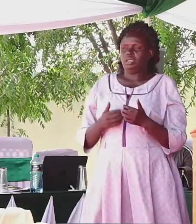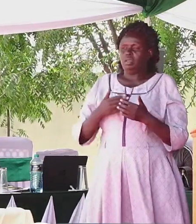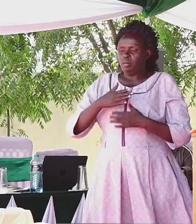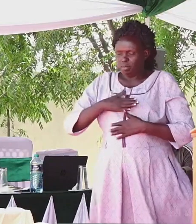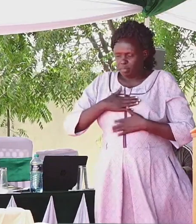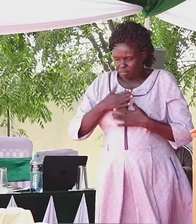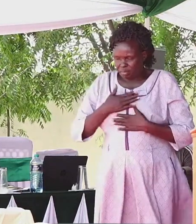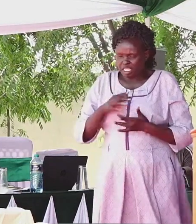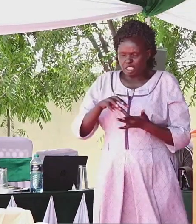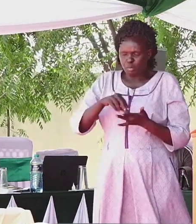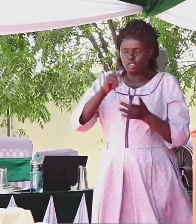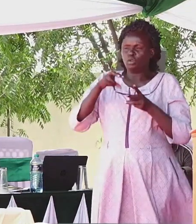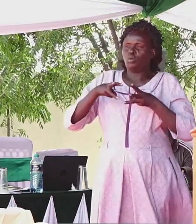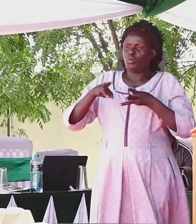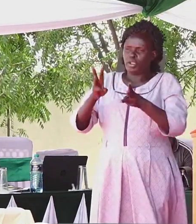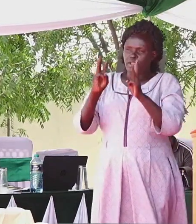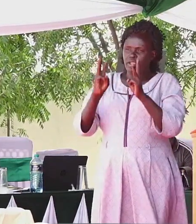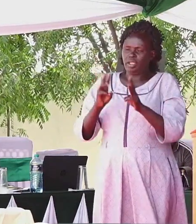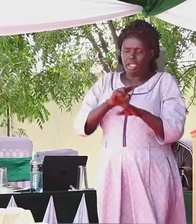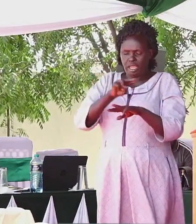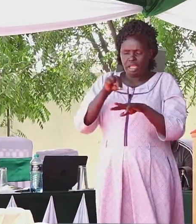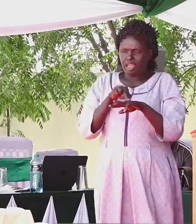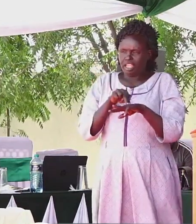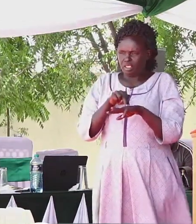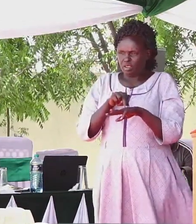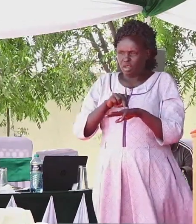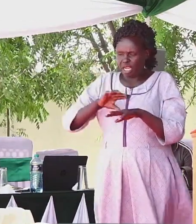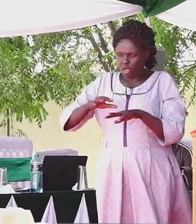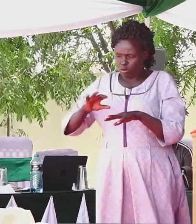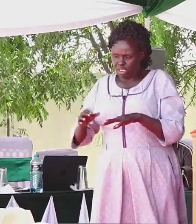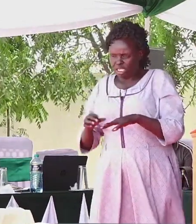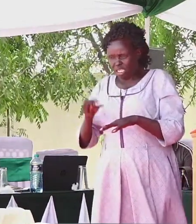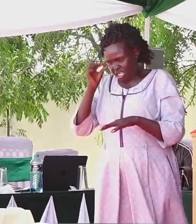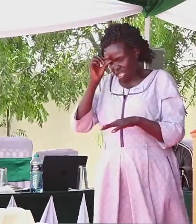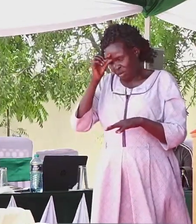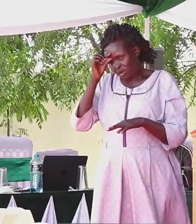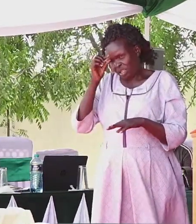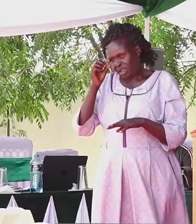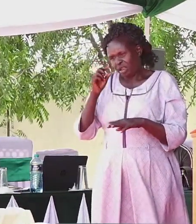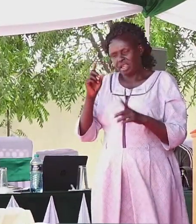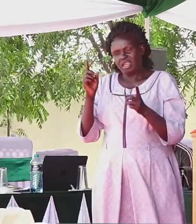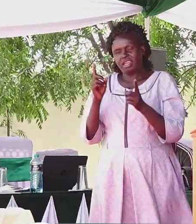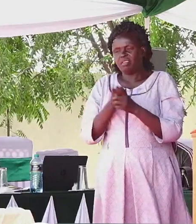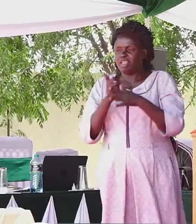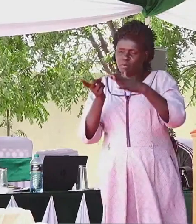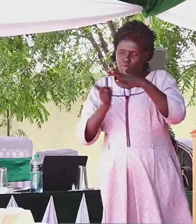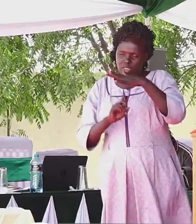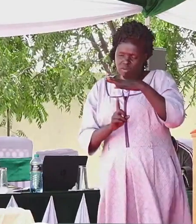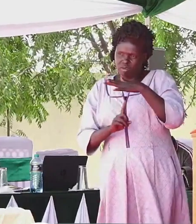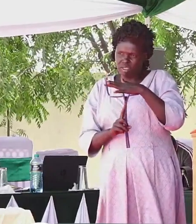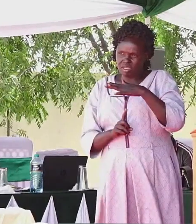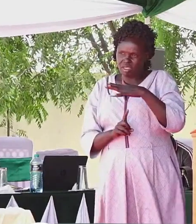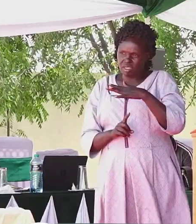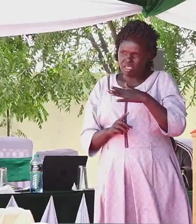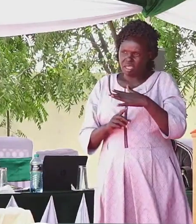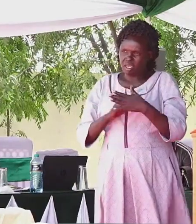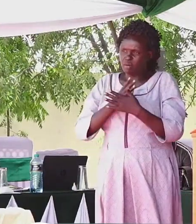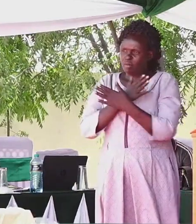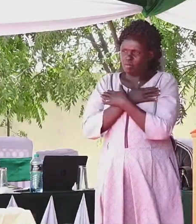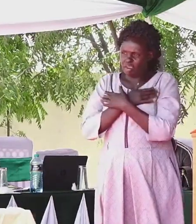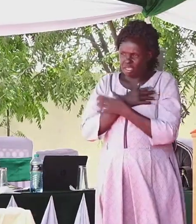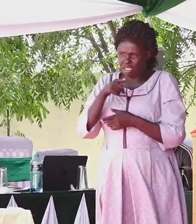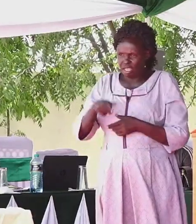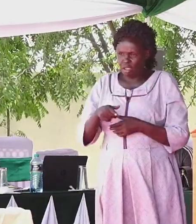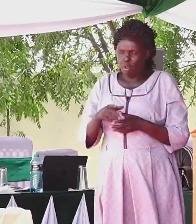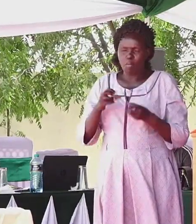very special way the national and county governments through the various ministries and departments represented here. There are many,